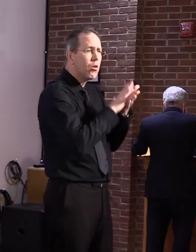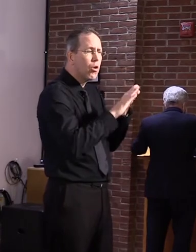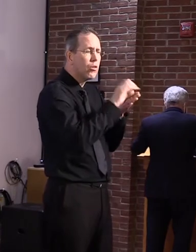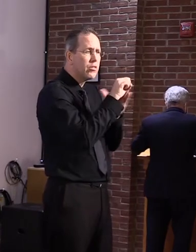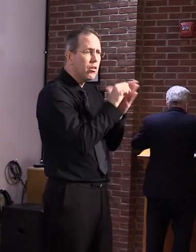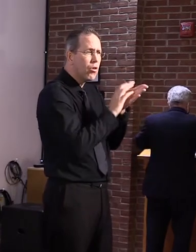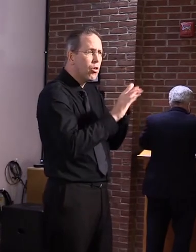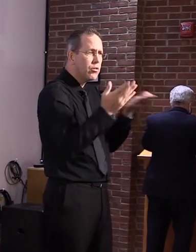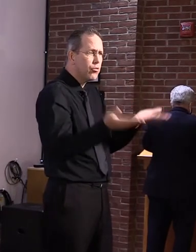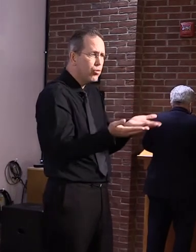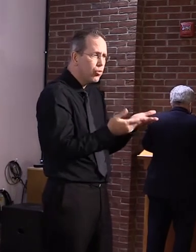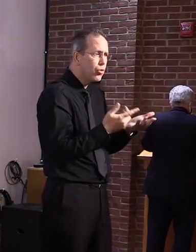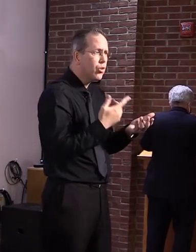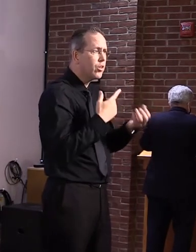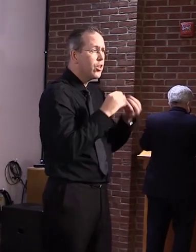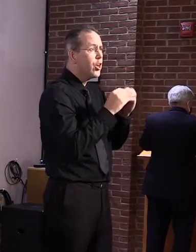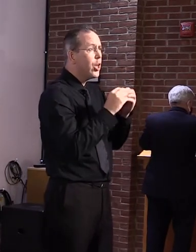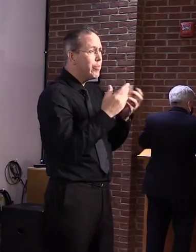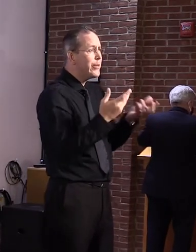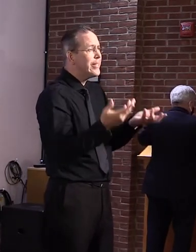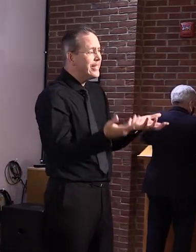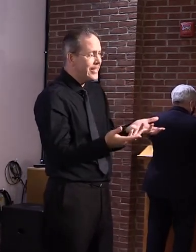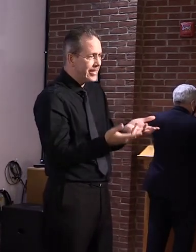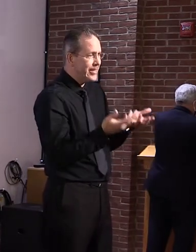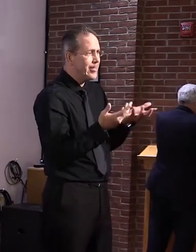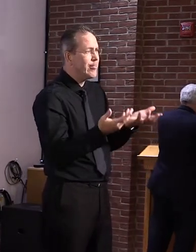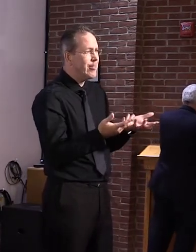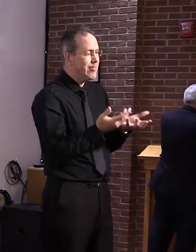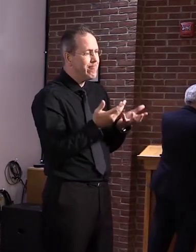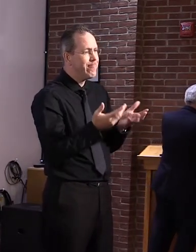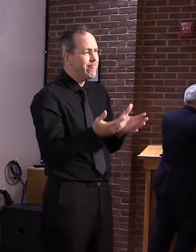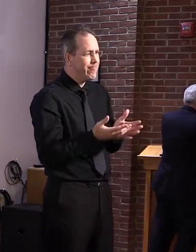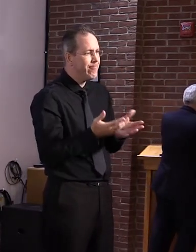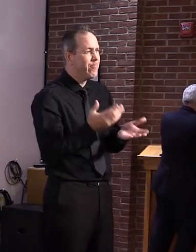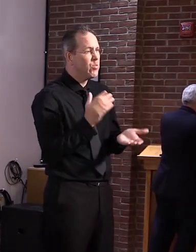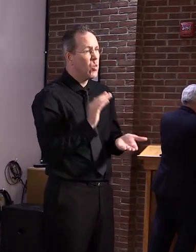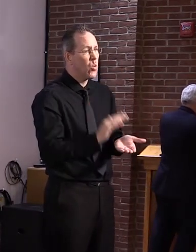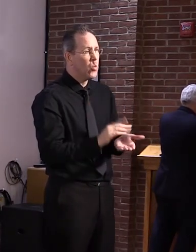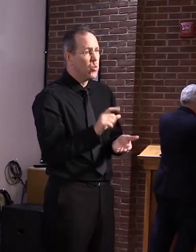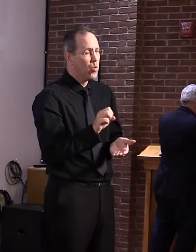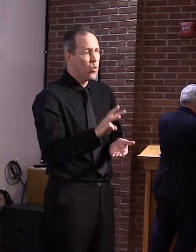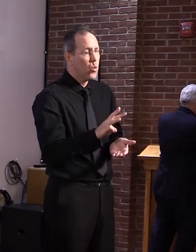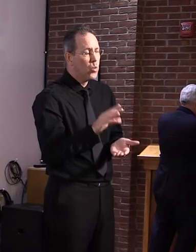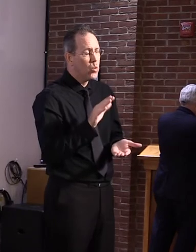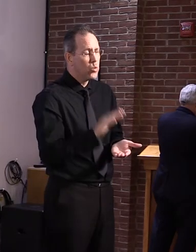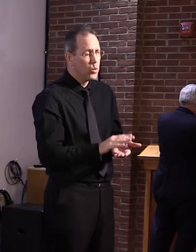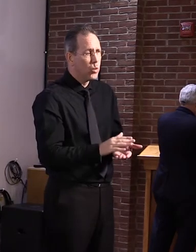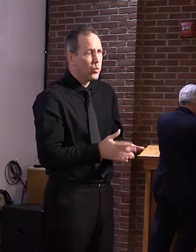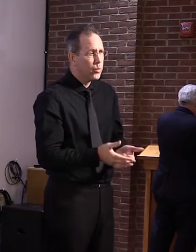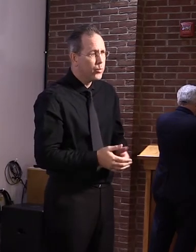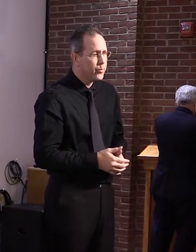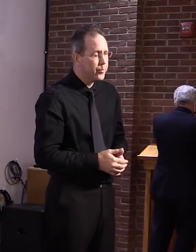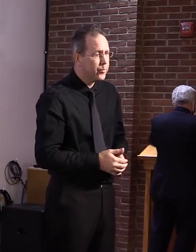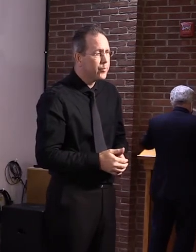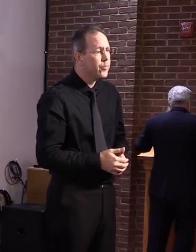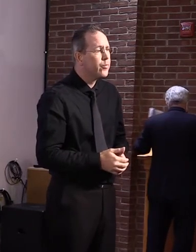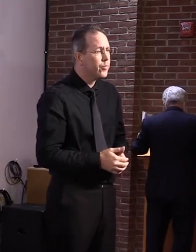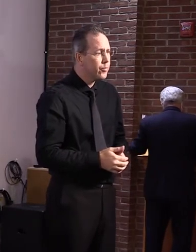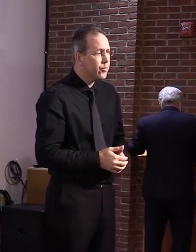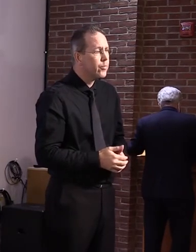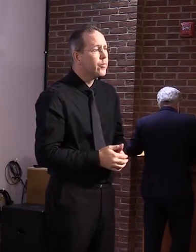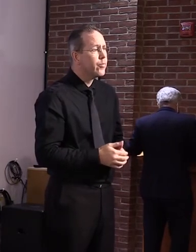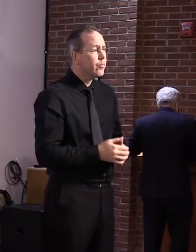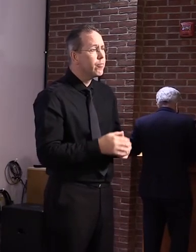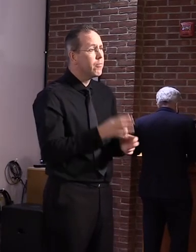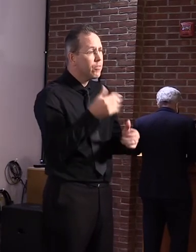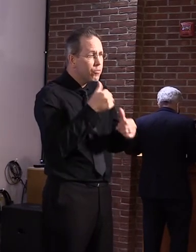looking down for NVU, and part of that, I'm sure, is related to the news that came out or the potential closure that came out a couple of